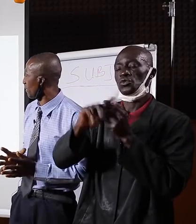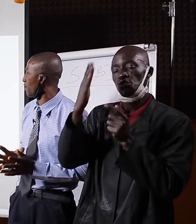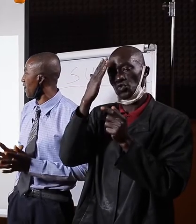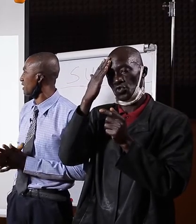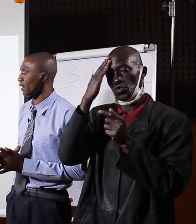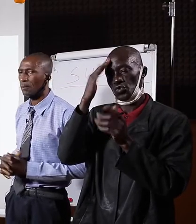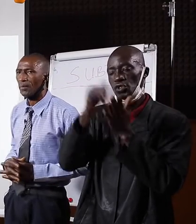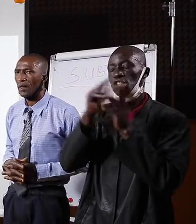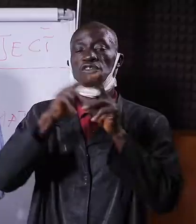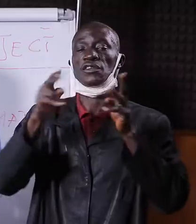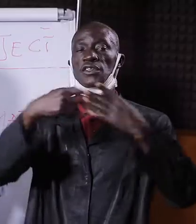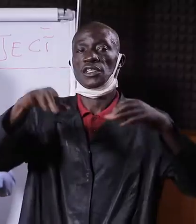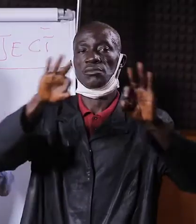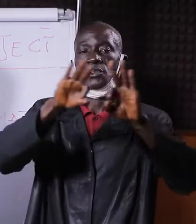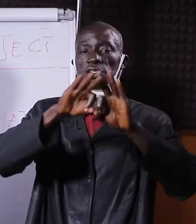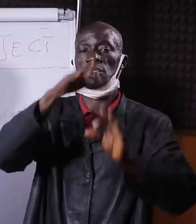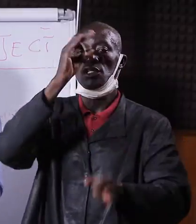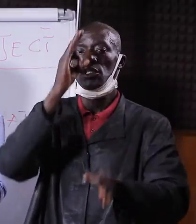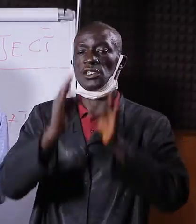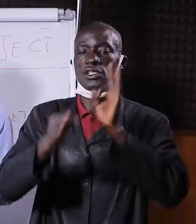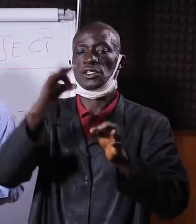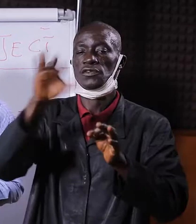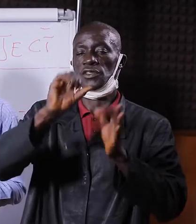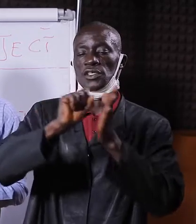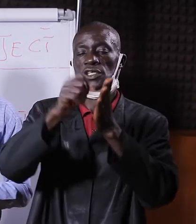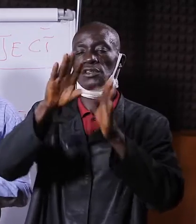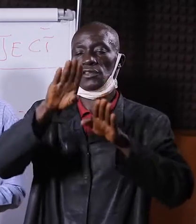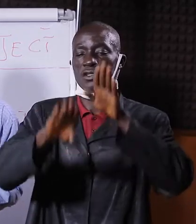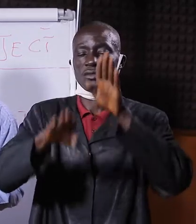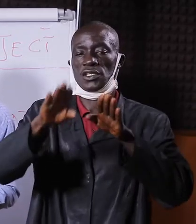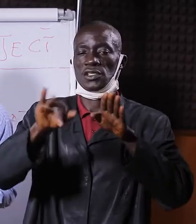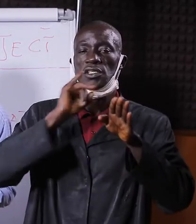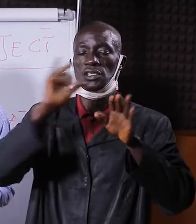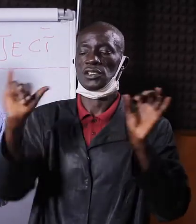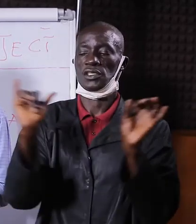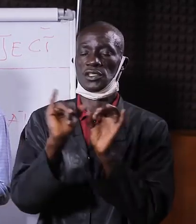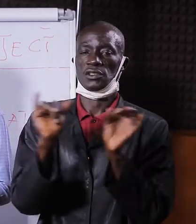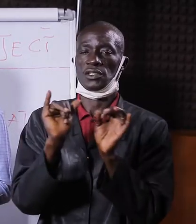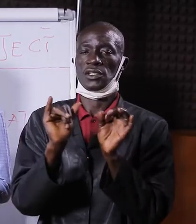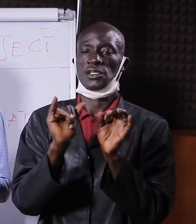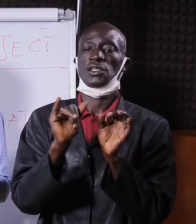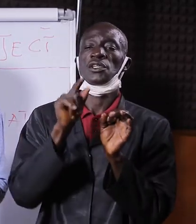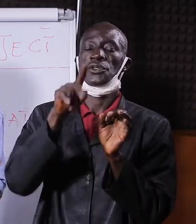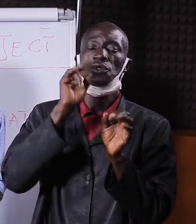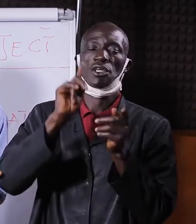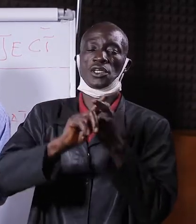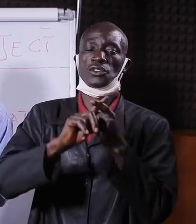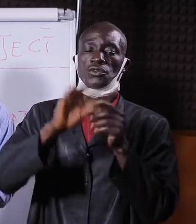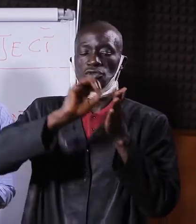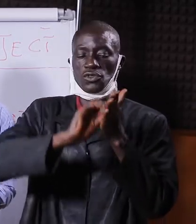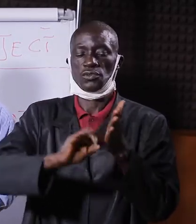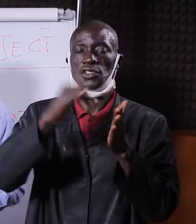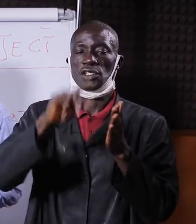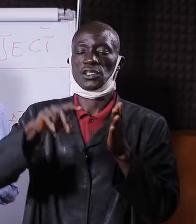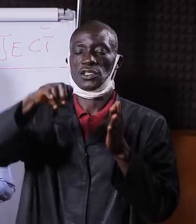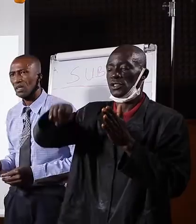because it's very vital. If the signs of the balancing terms are the same, then you are to subtract the